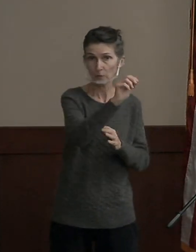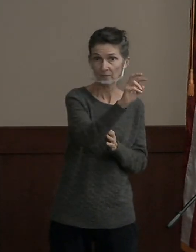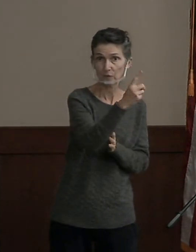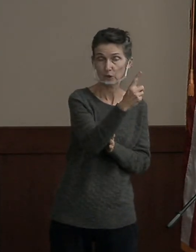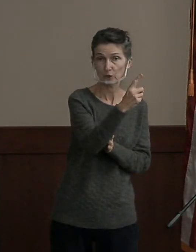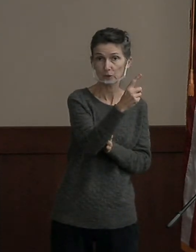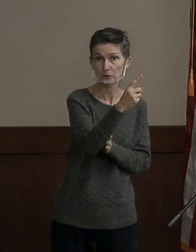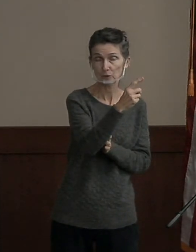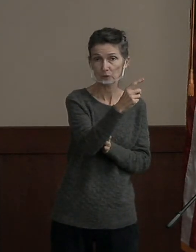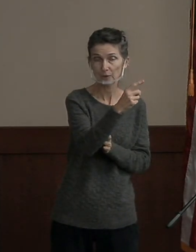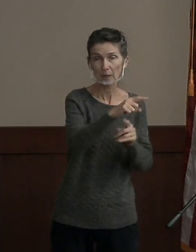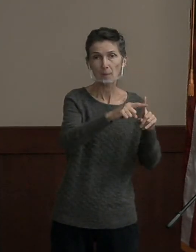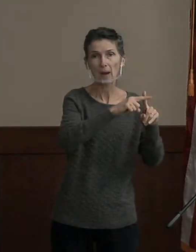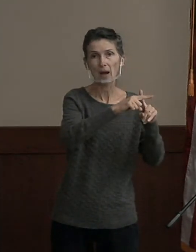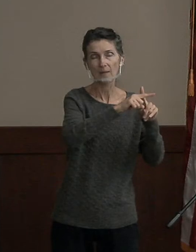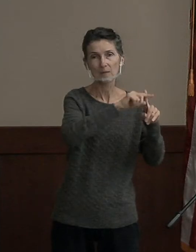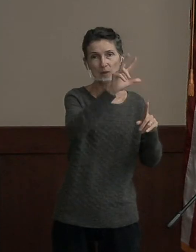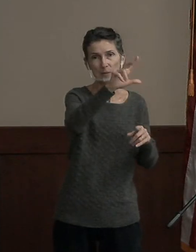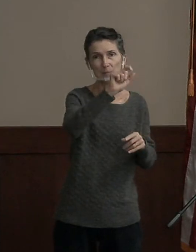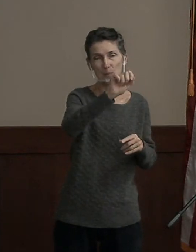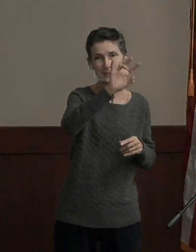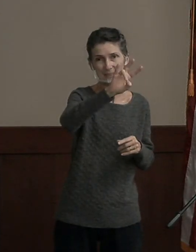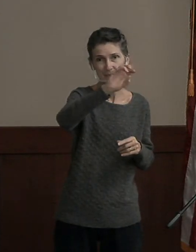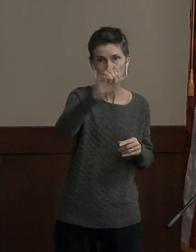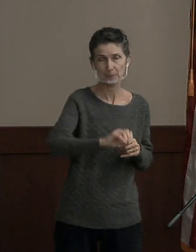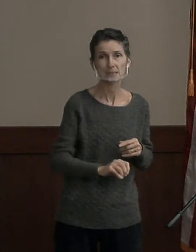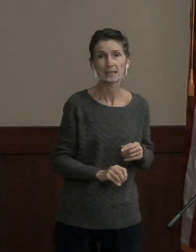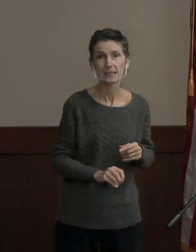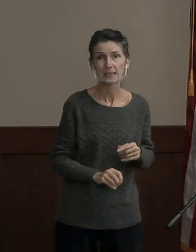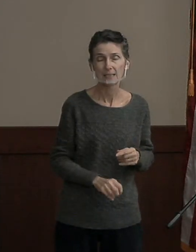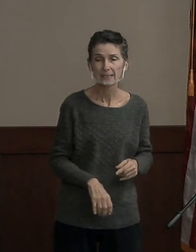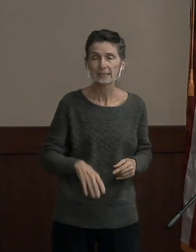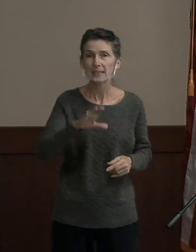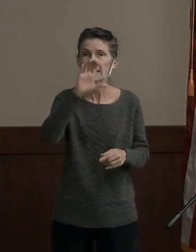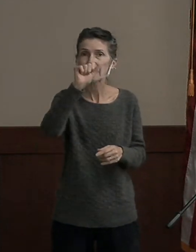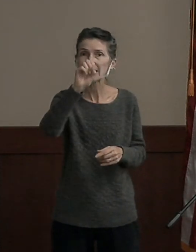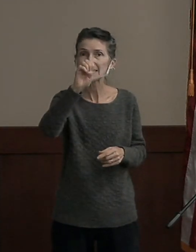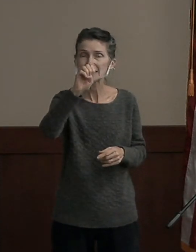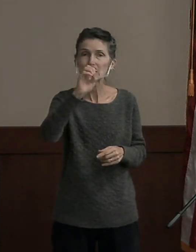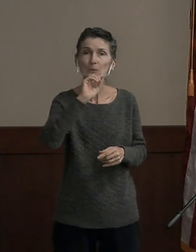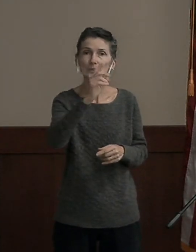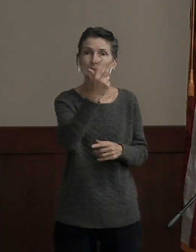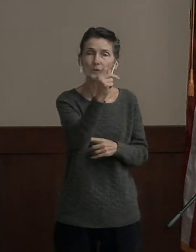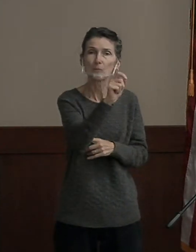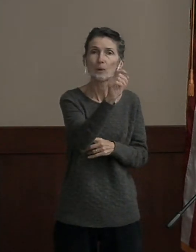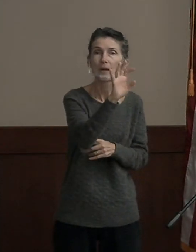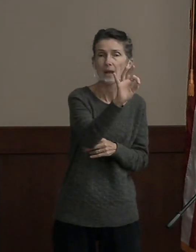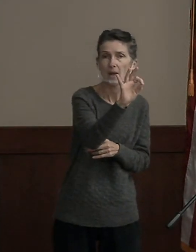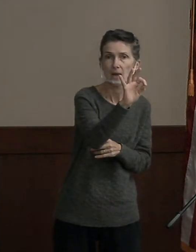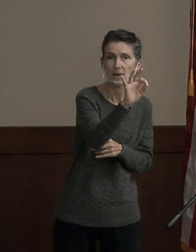1st, the positivity was 3.7% and our case rate was 13.9.